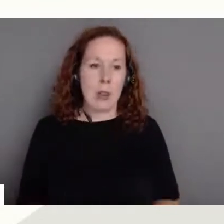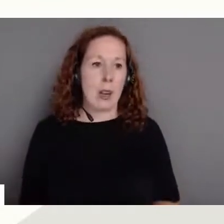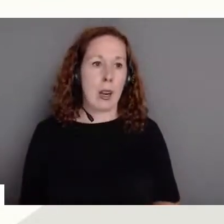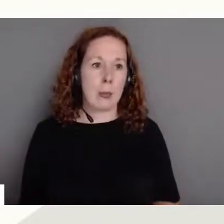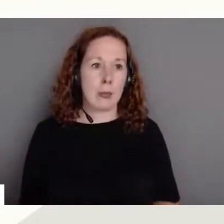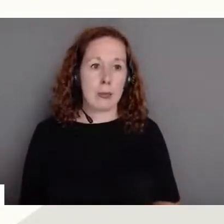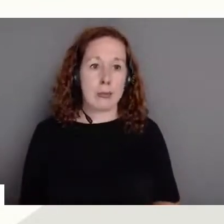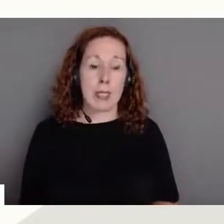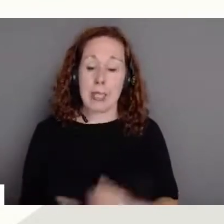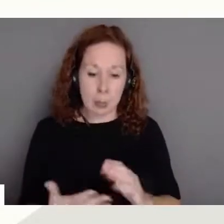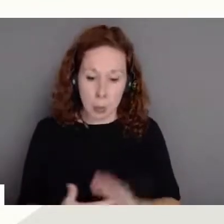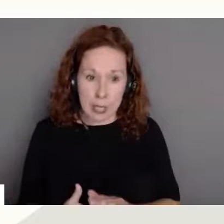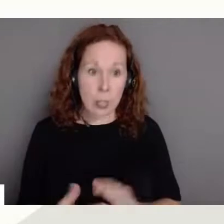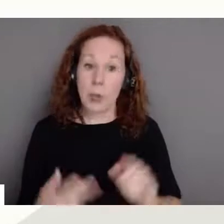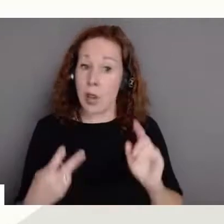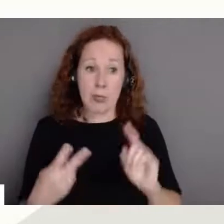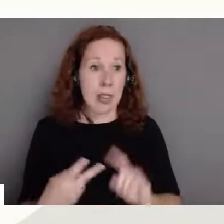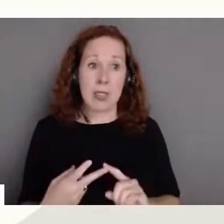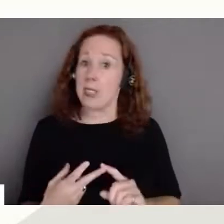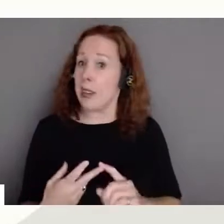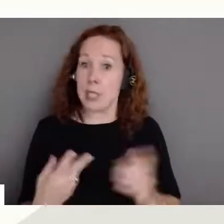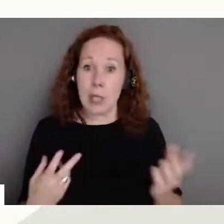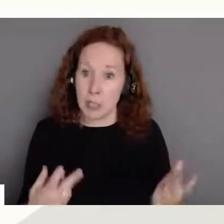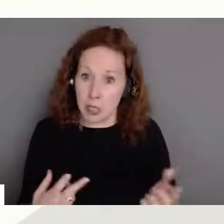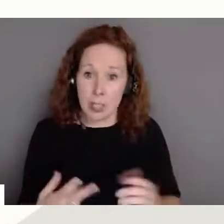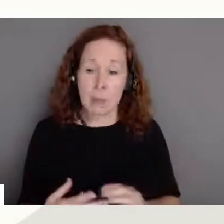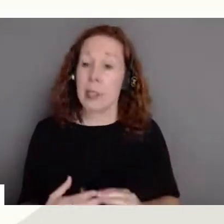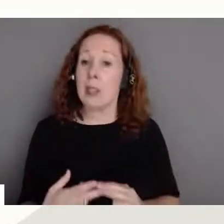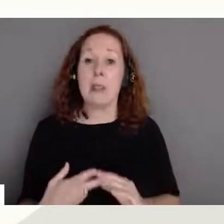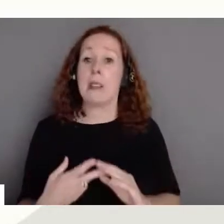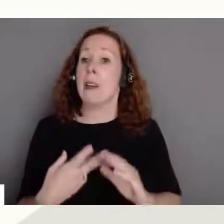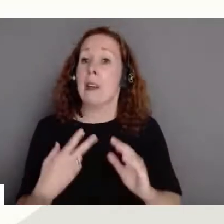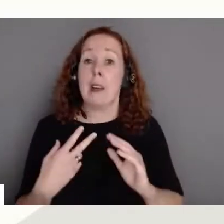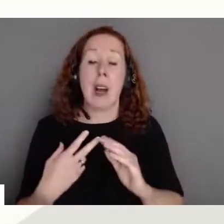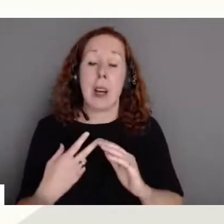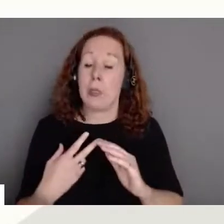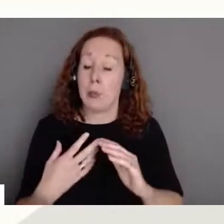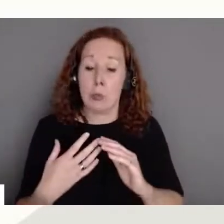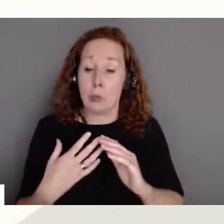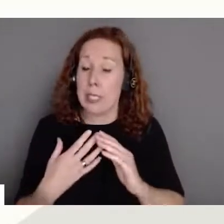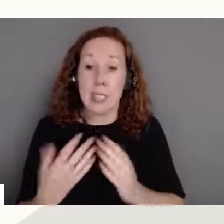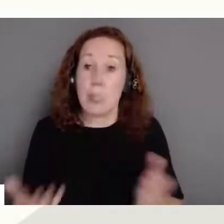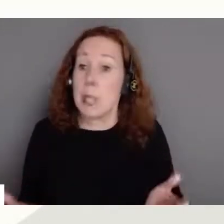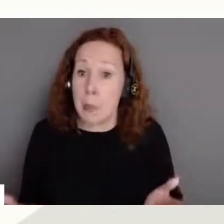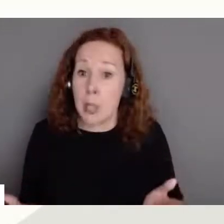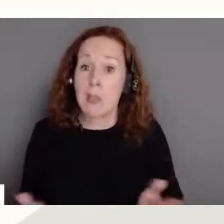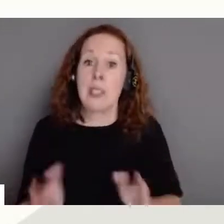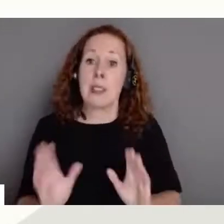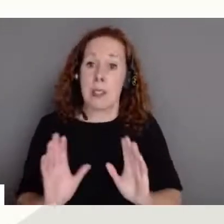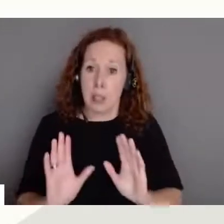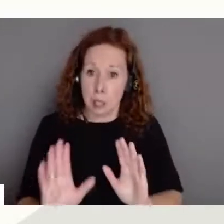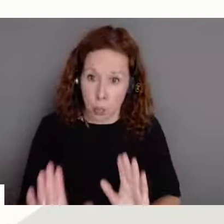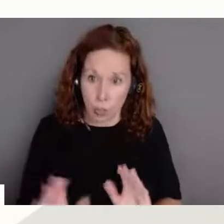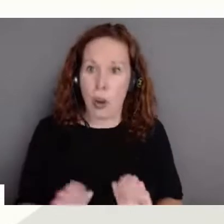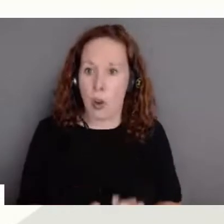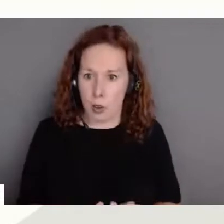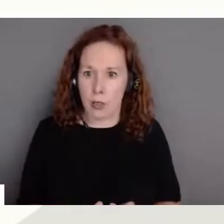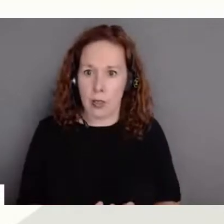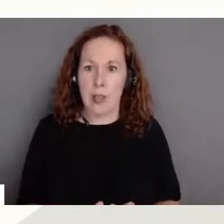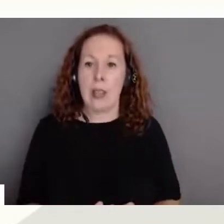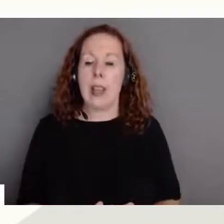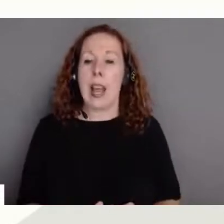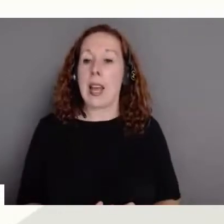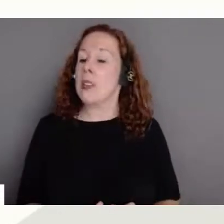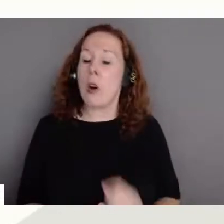upfront. Hmm. Yes, I'm a white interpreter. I've had this X amount of years experience. I Hmm. would love to be a part of this. Your Hmm.